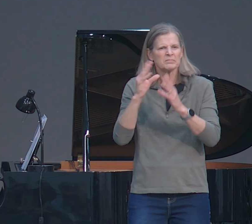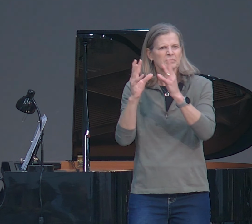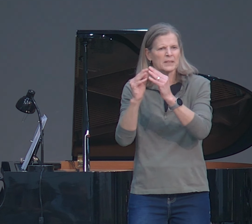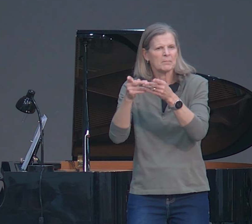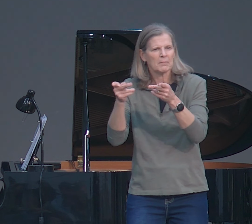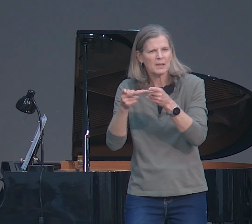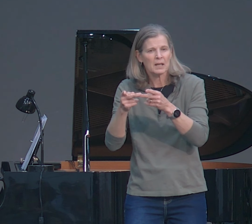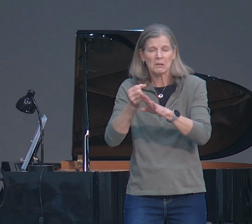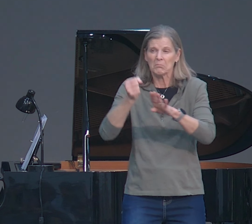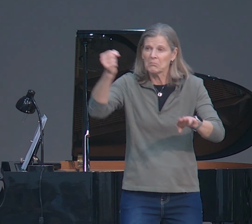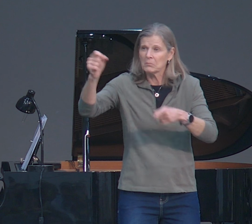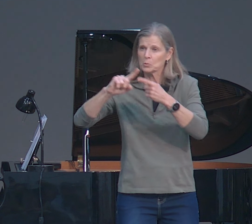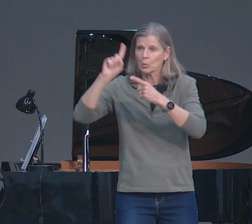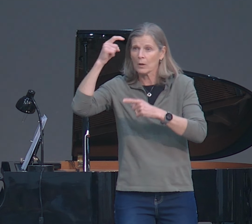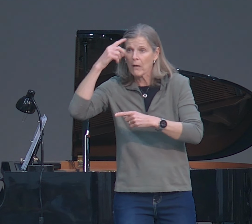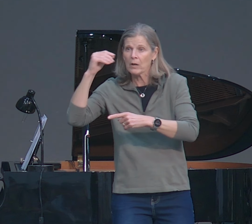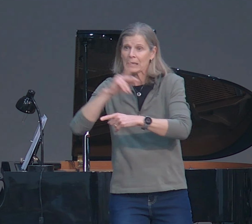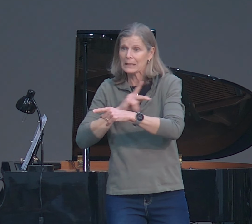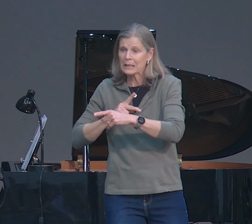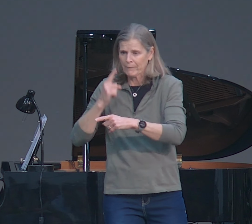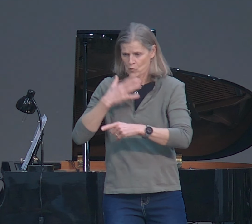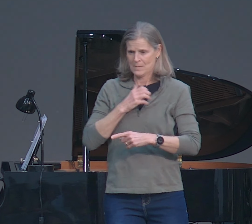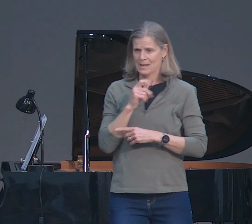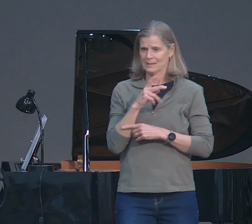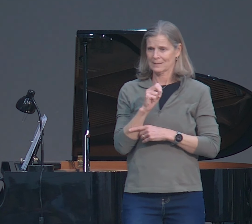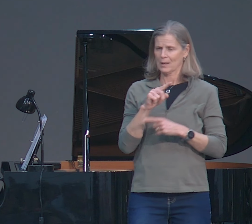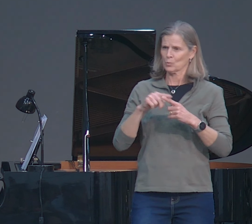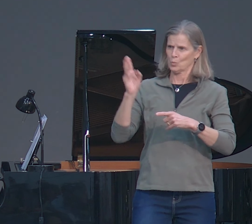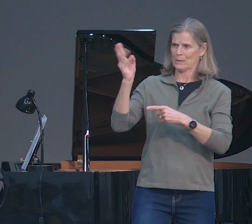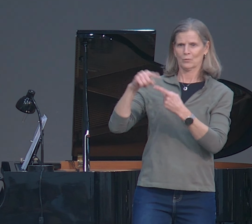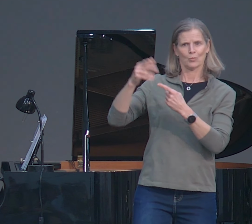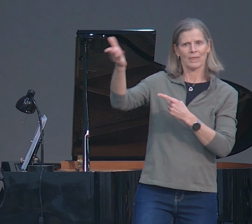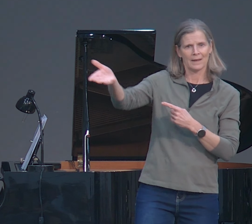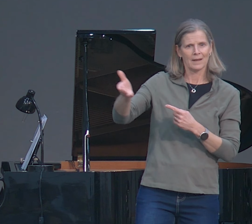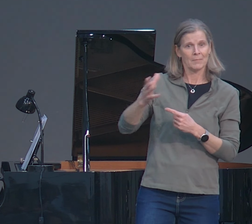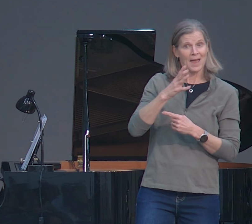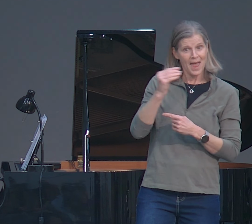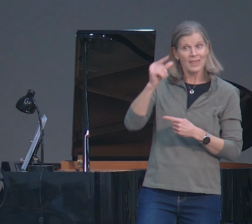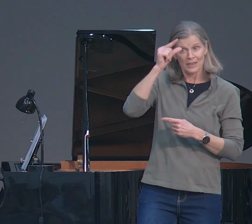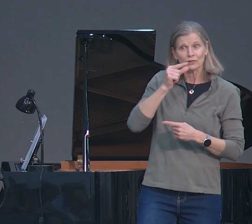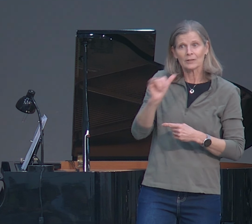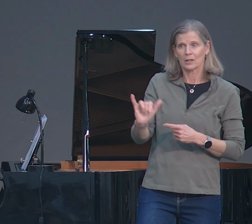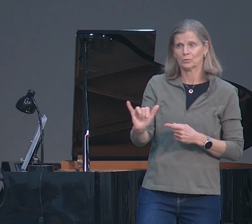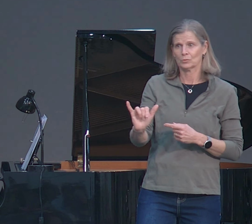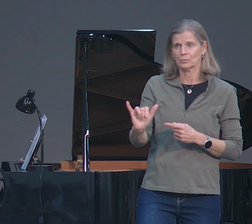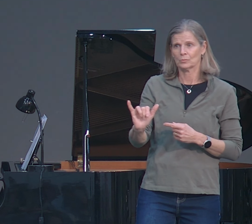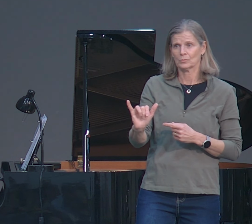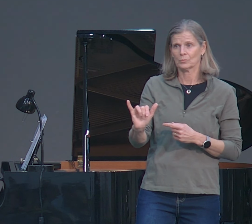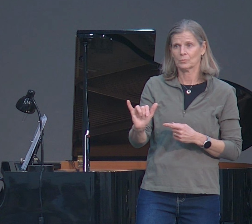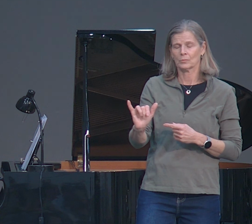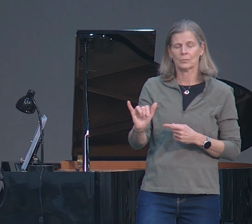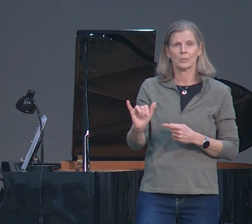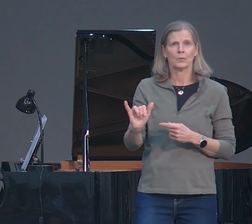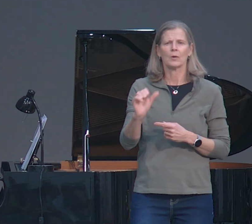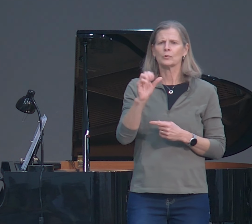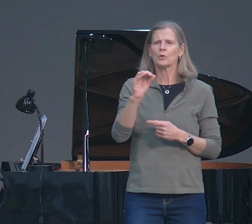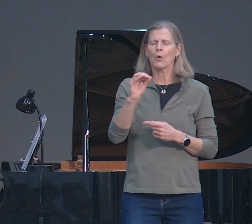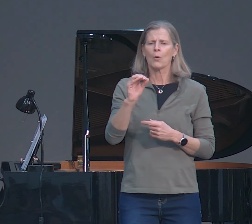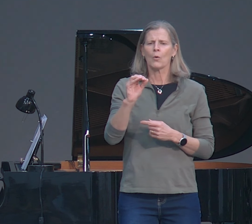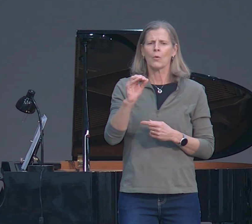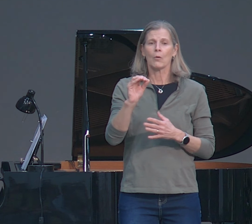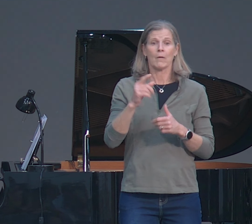before governors and kings for my sake to bear witness before them and the Gentiles. So in the